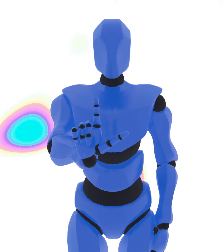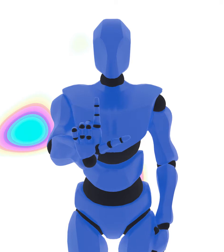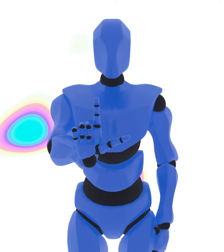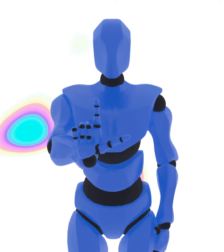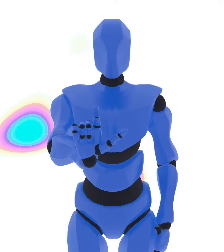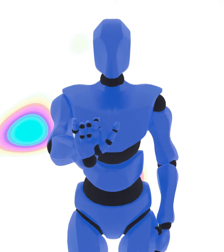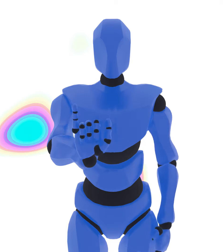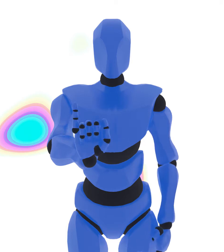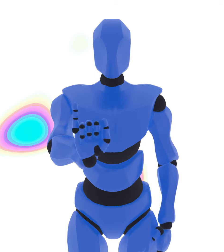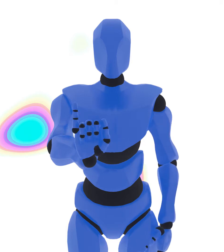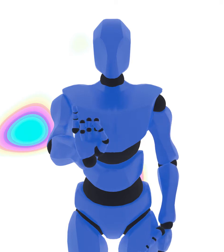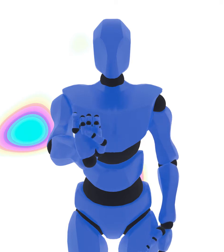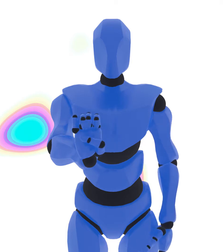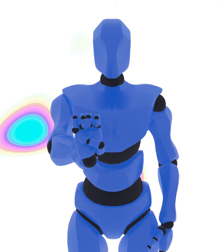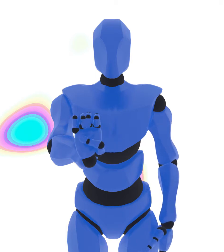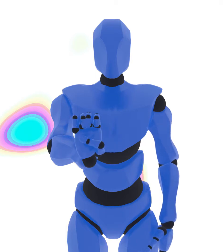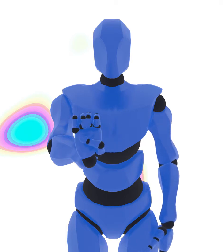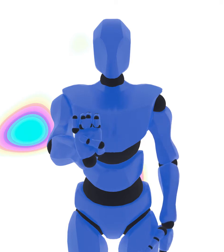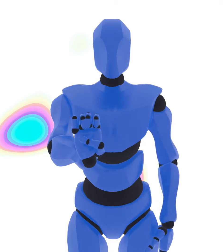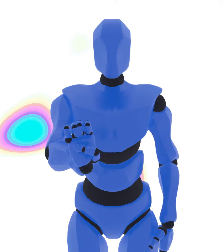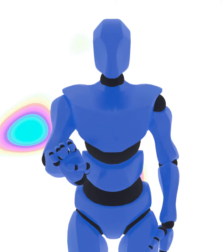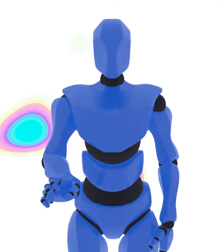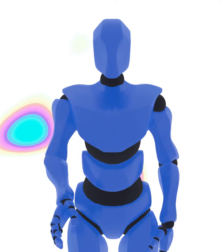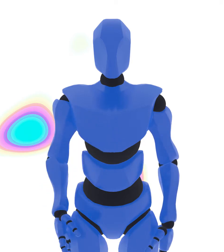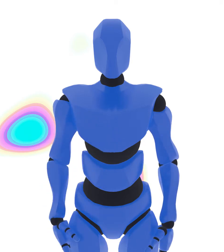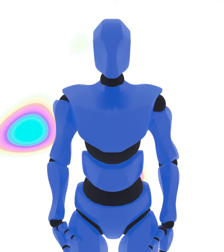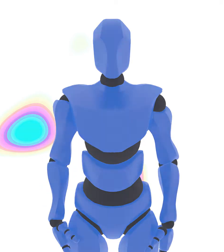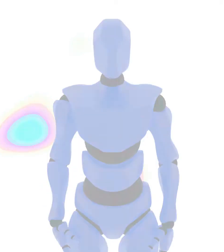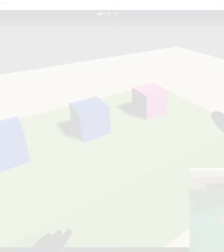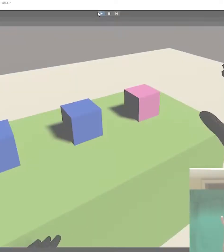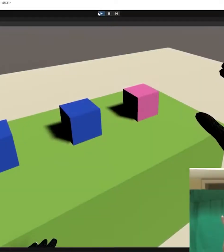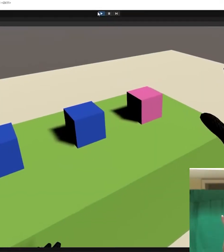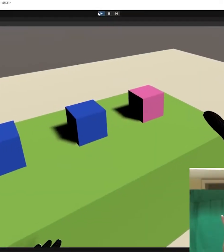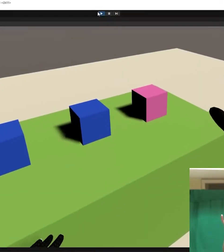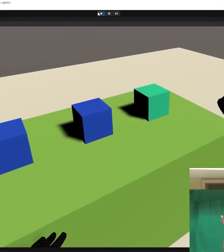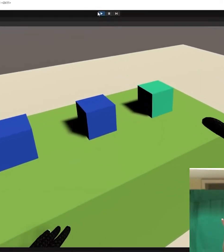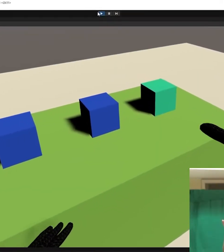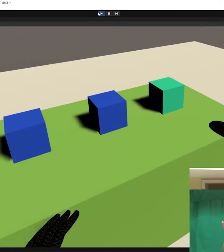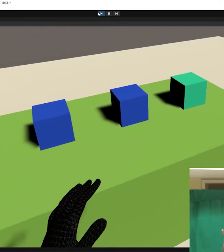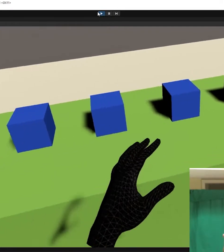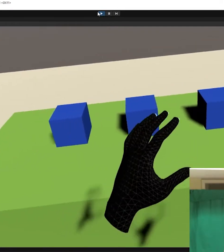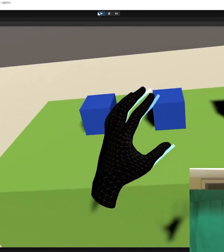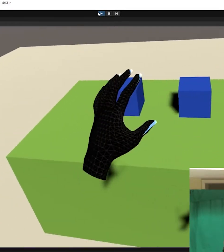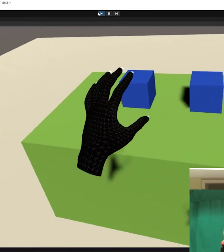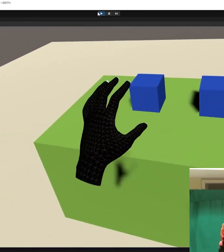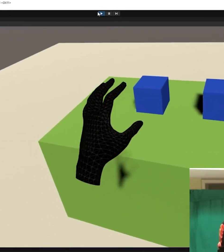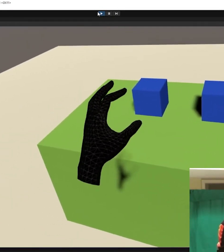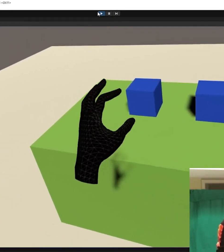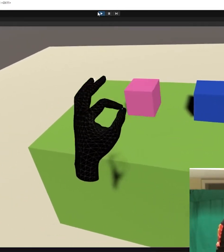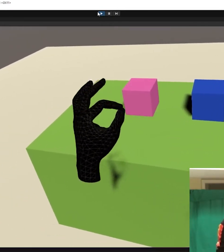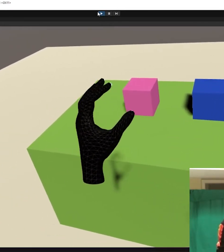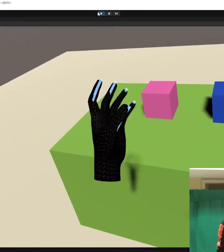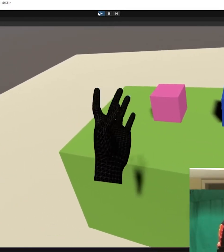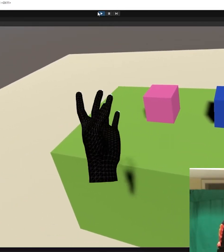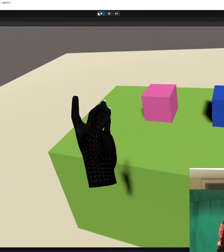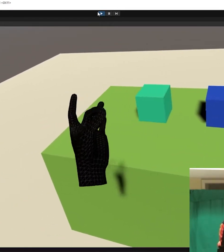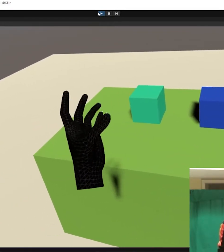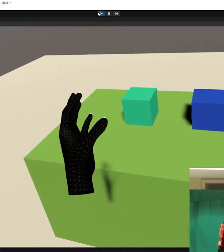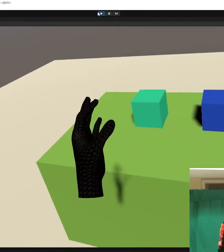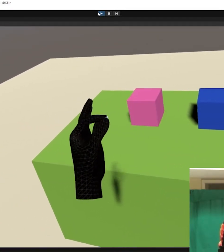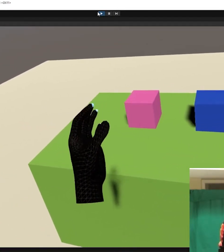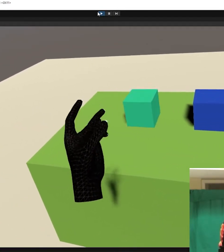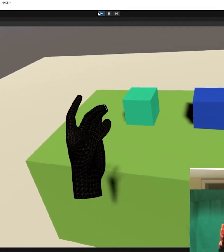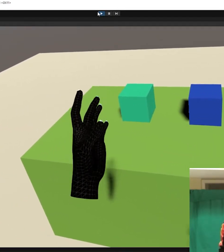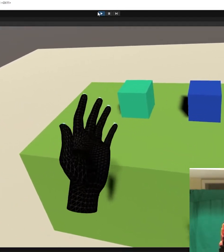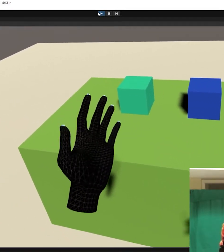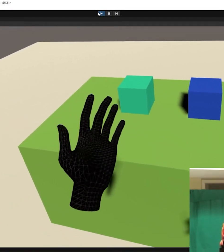spell out names, places, and English words that don't have their own dedicated sign. Hand tracking offers a unique new experience in gaming, which to